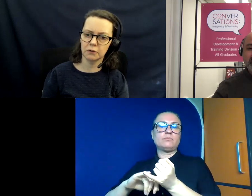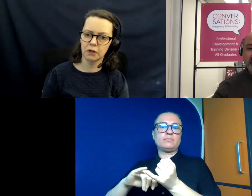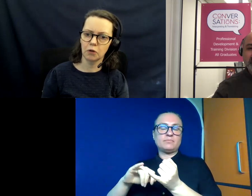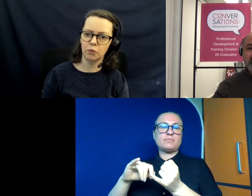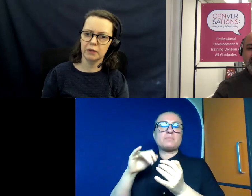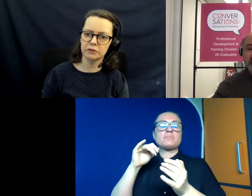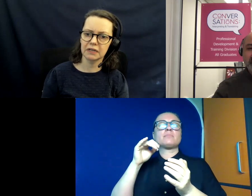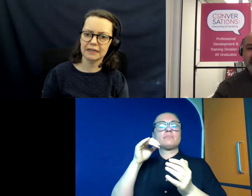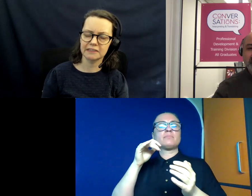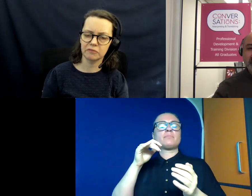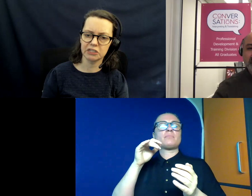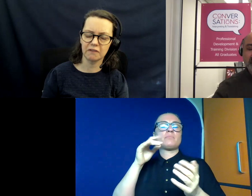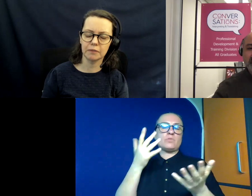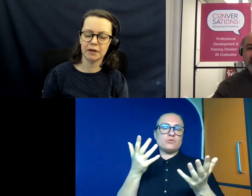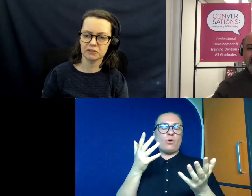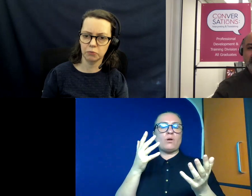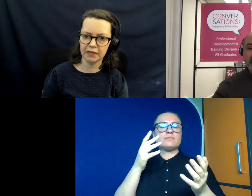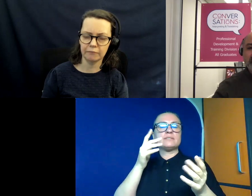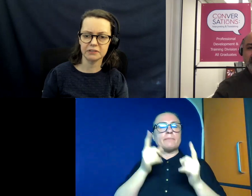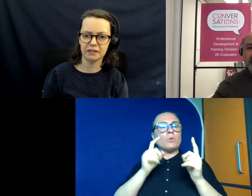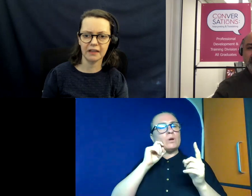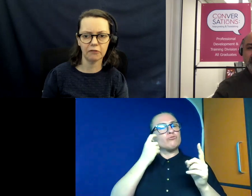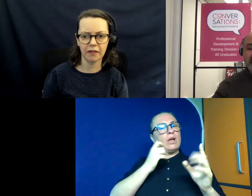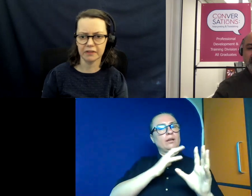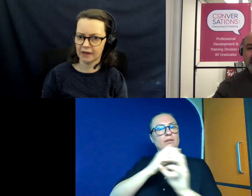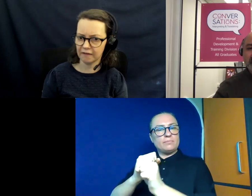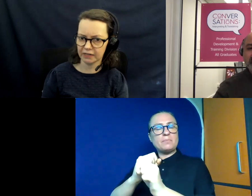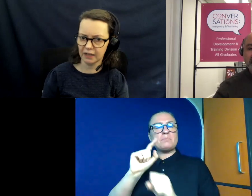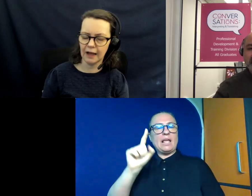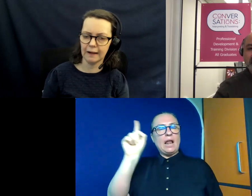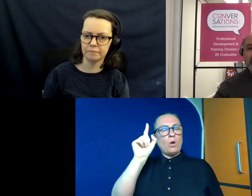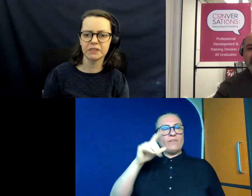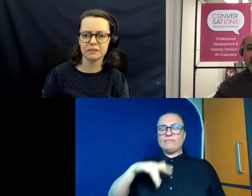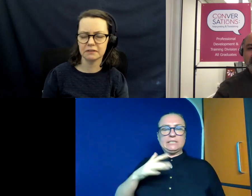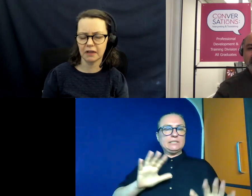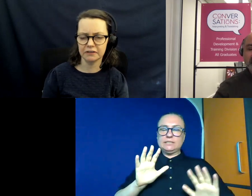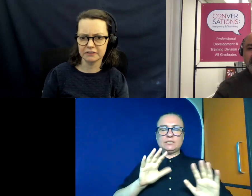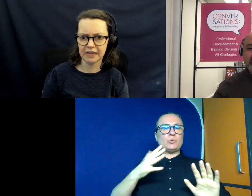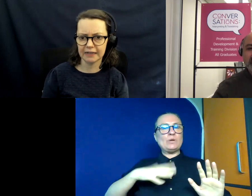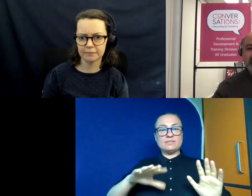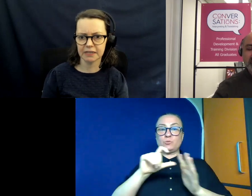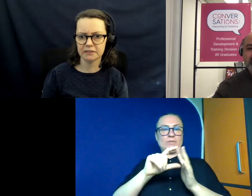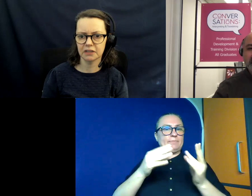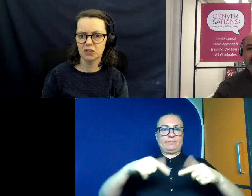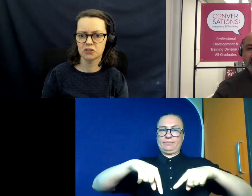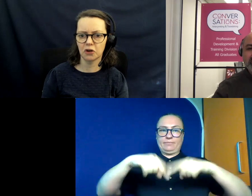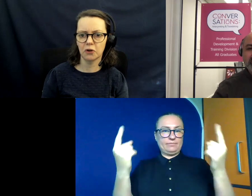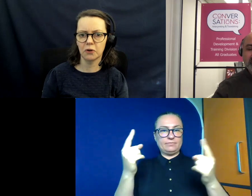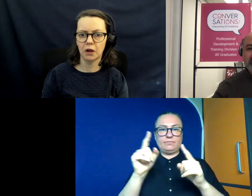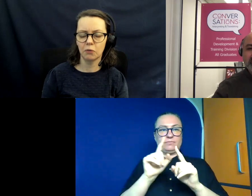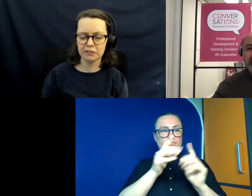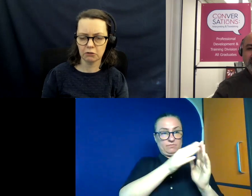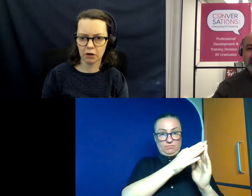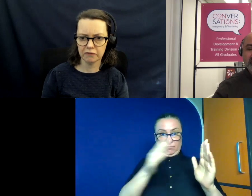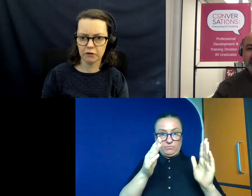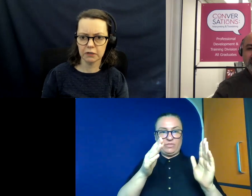So we would collect information over the past week and present that rather than having a daily update. So